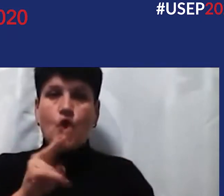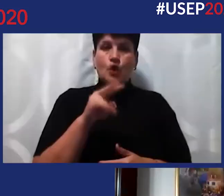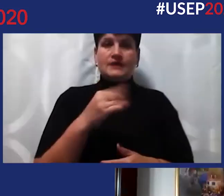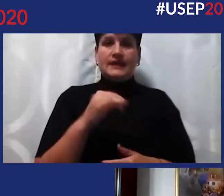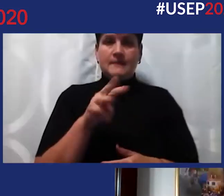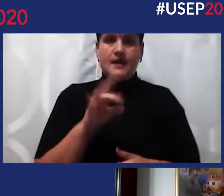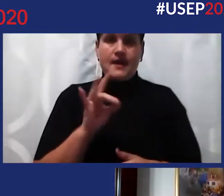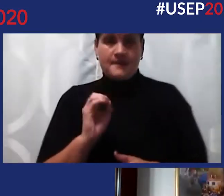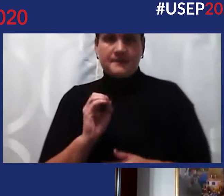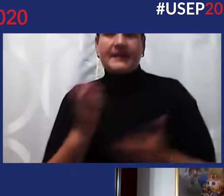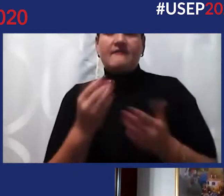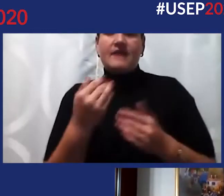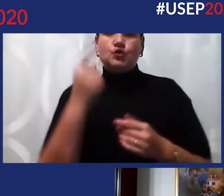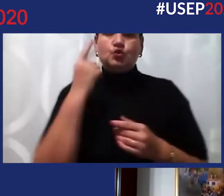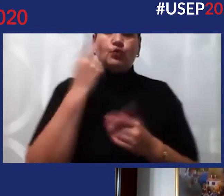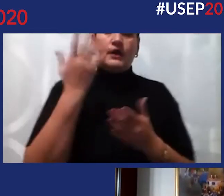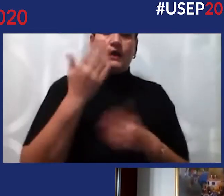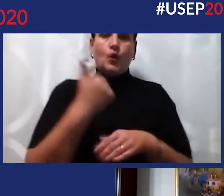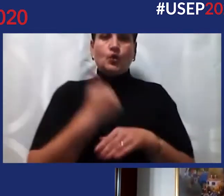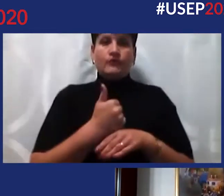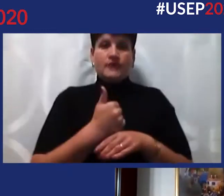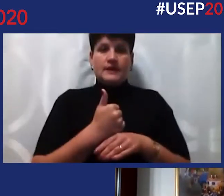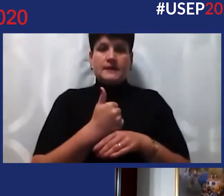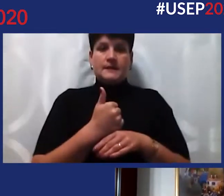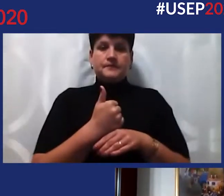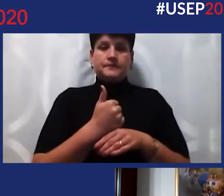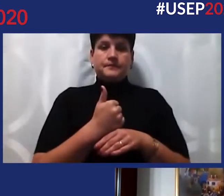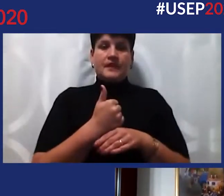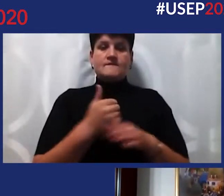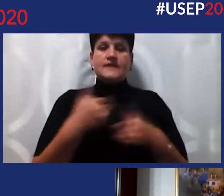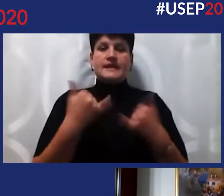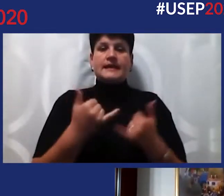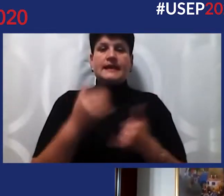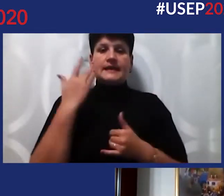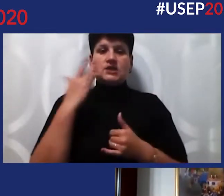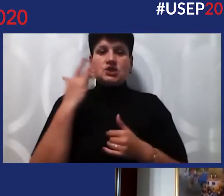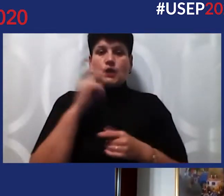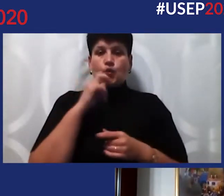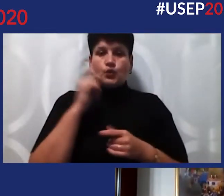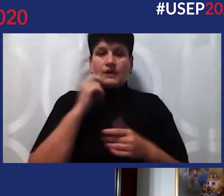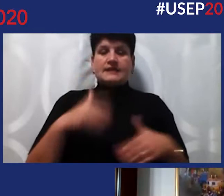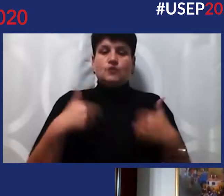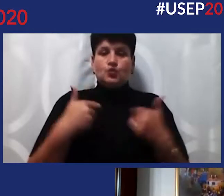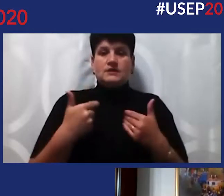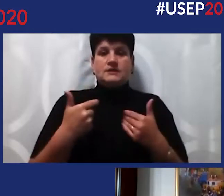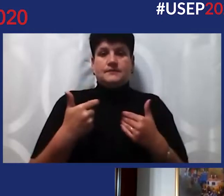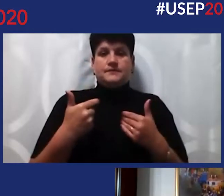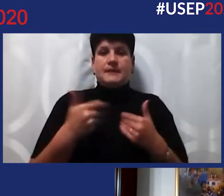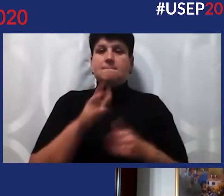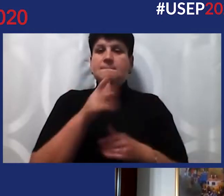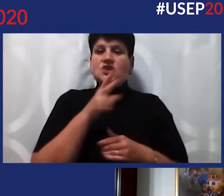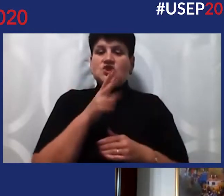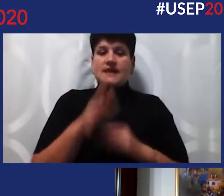Volodymyr the following question to you. What are the key challenges that US and